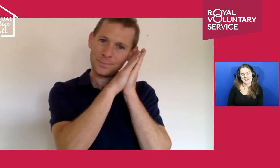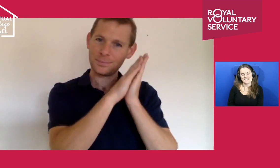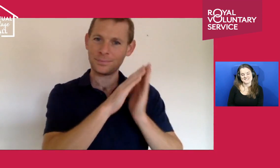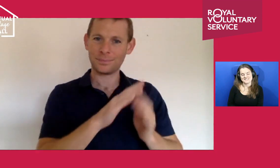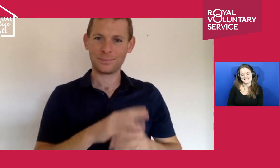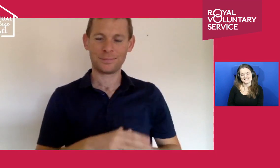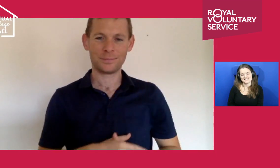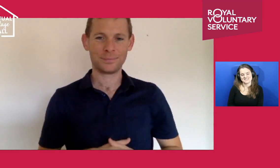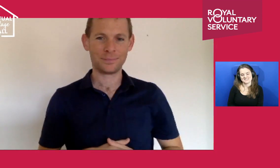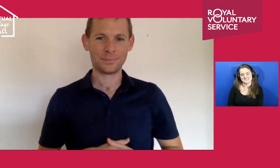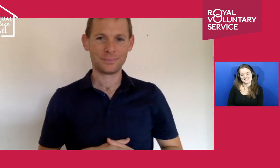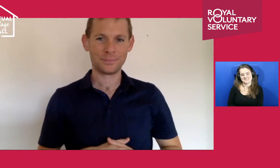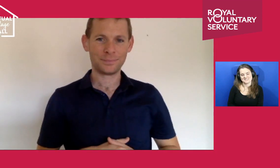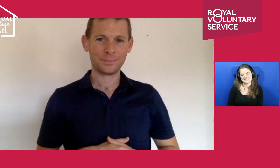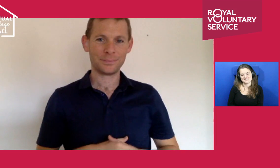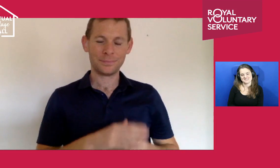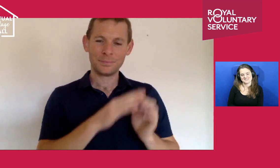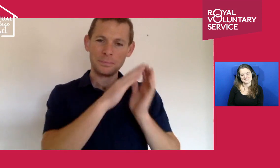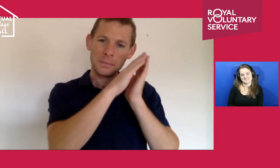Bed.